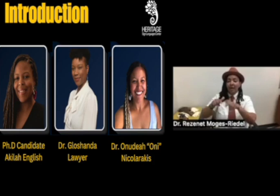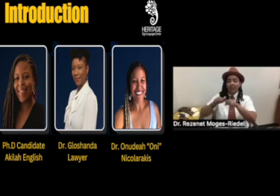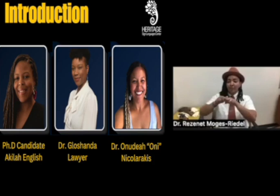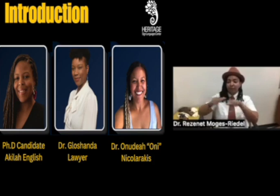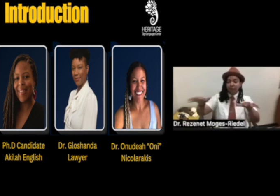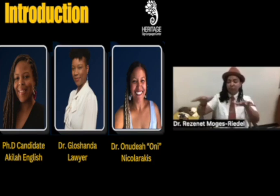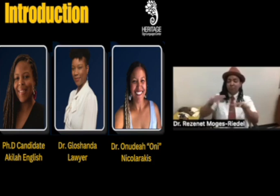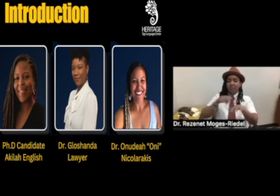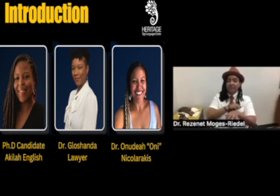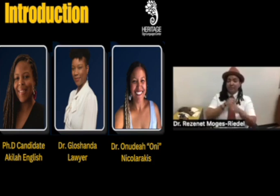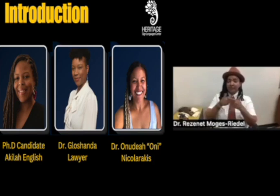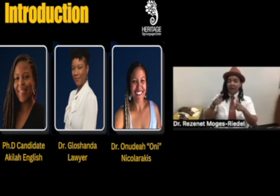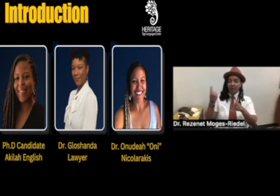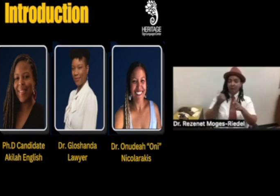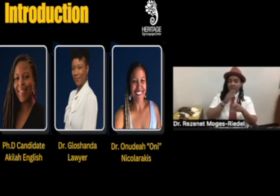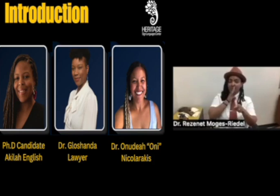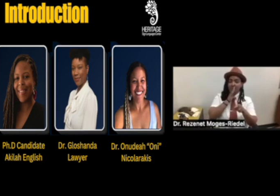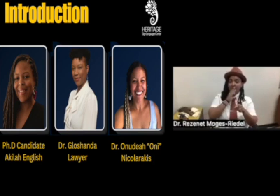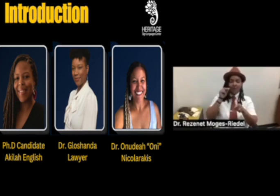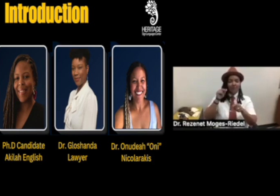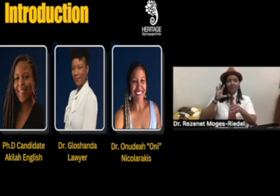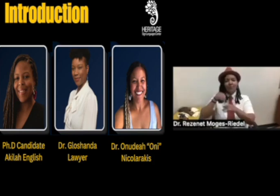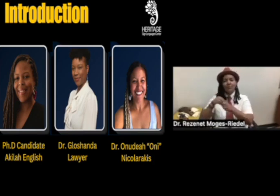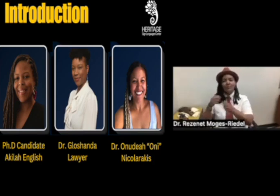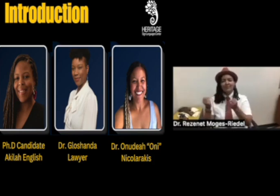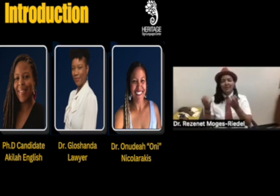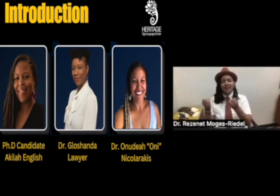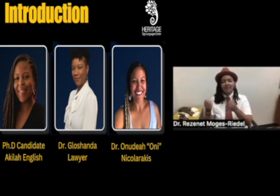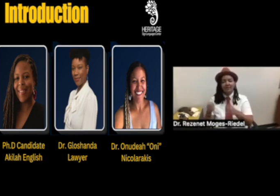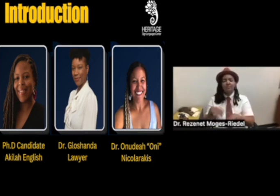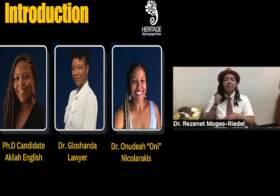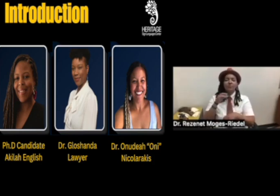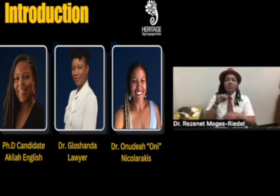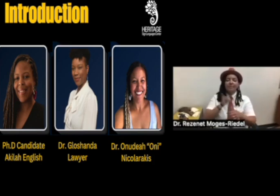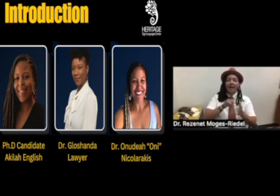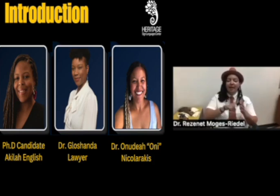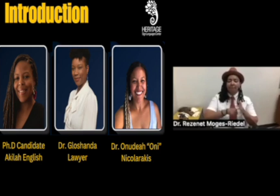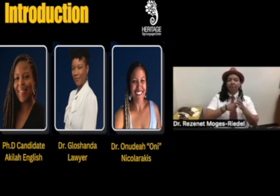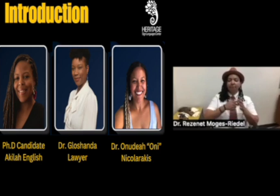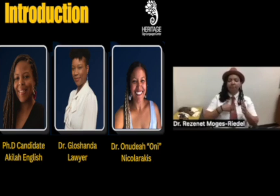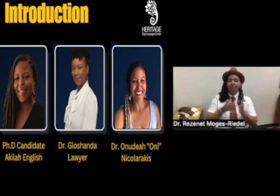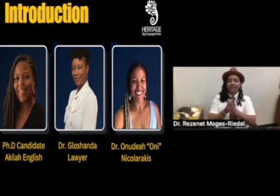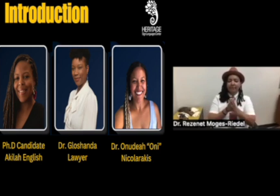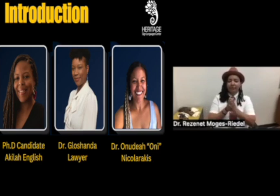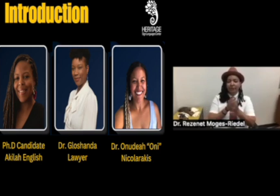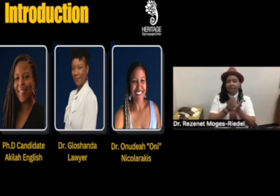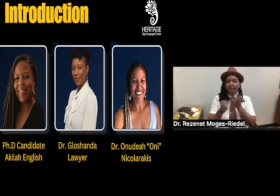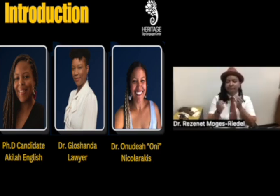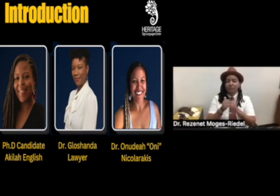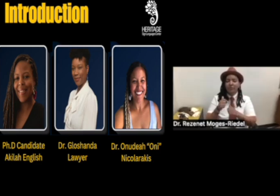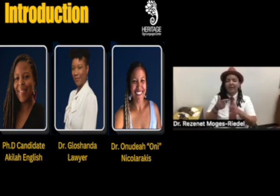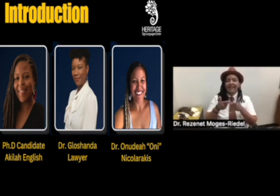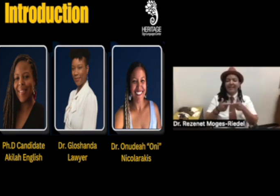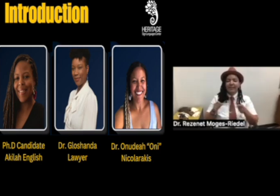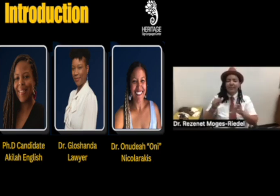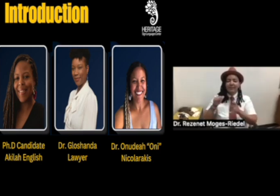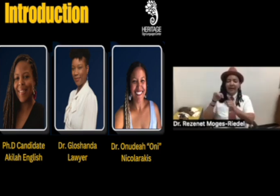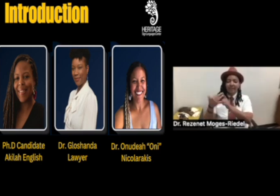groups, and making sure we can include all members of those groups. That's where my passion